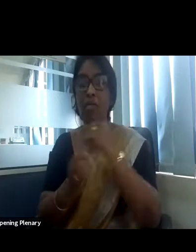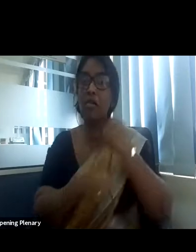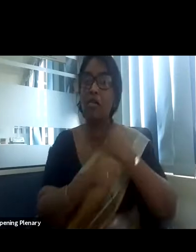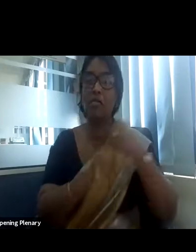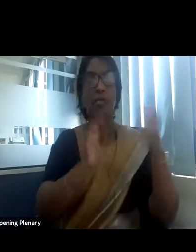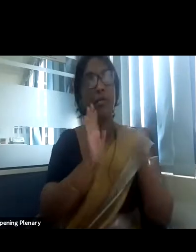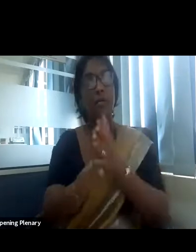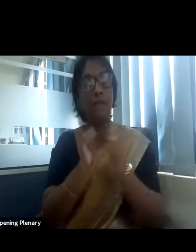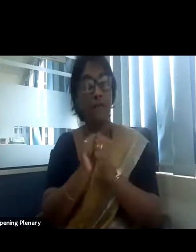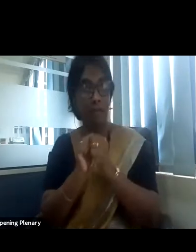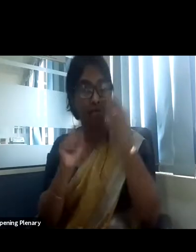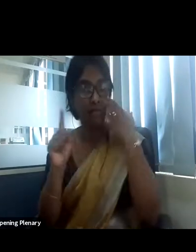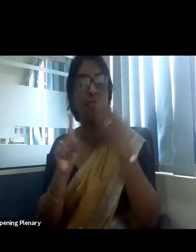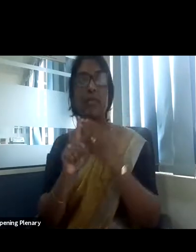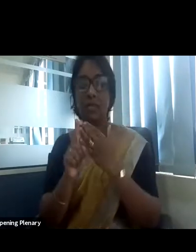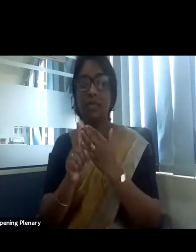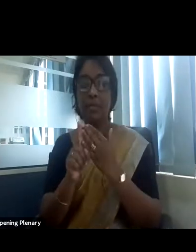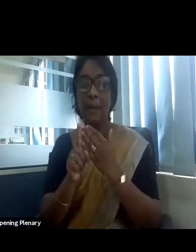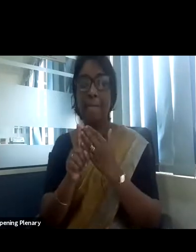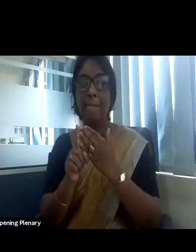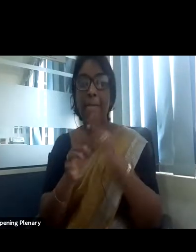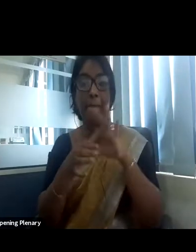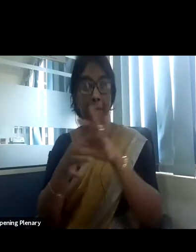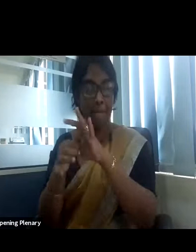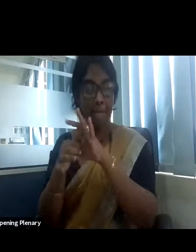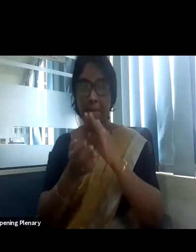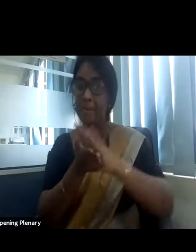Lanka, we extend our gratitude to